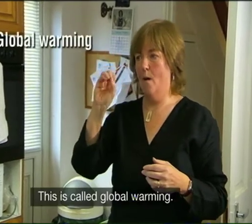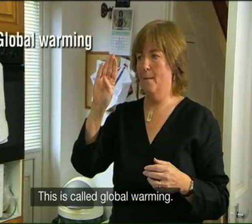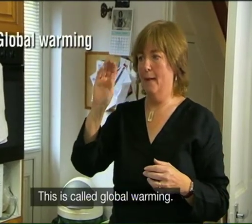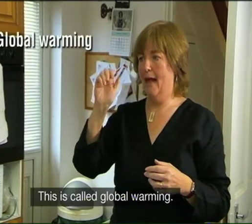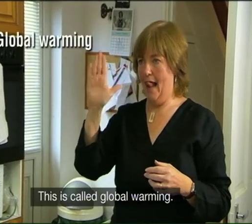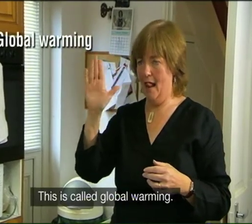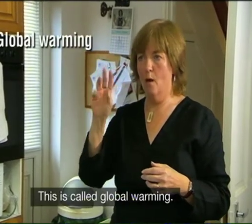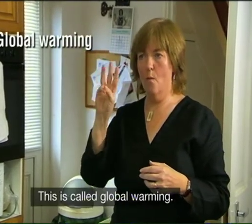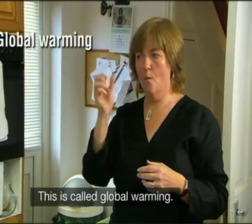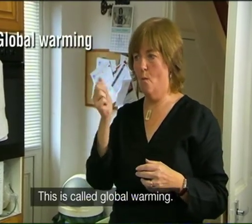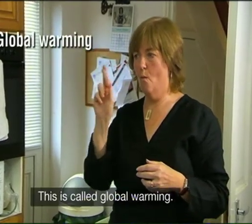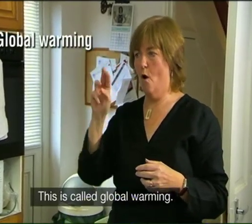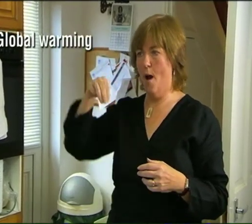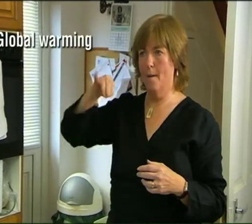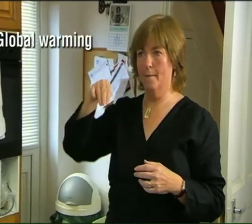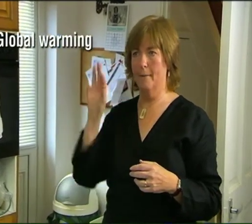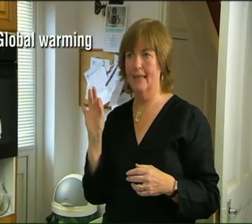This is called global warming.